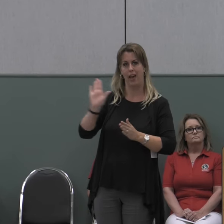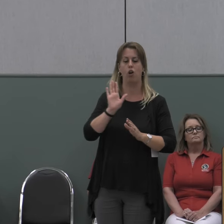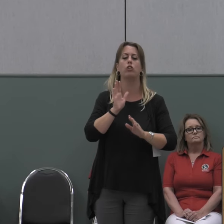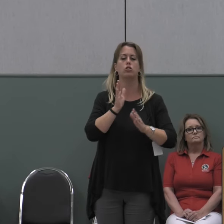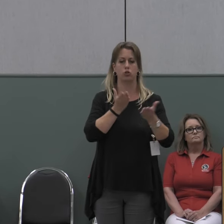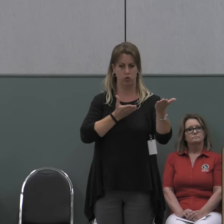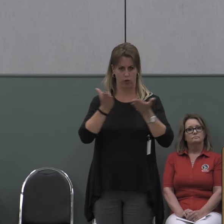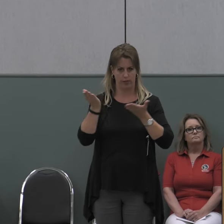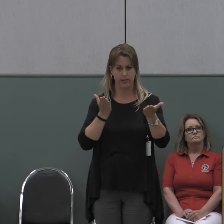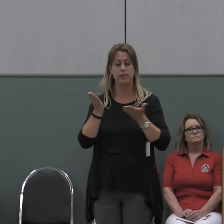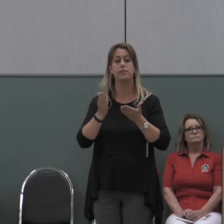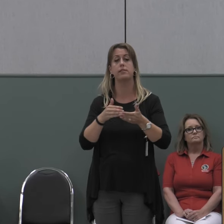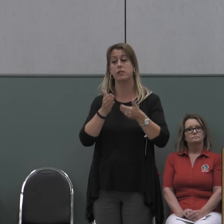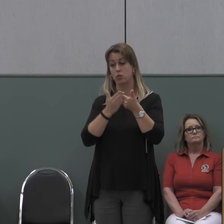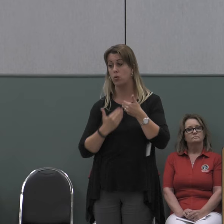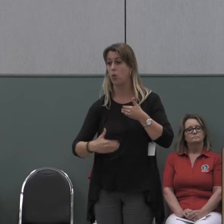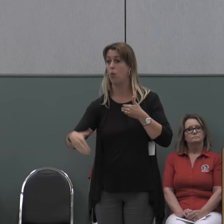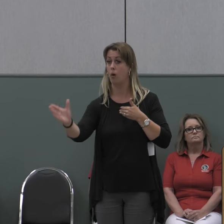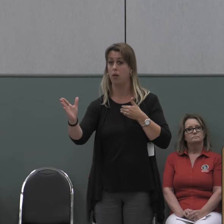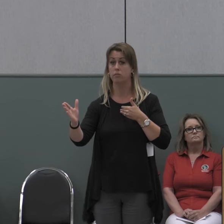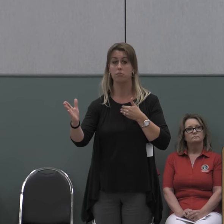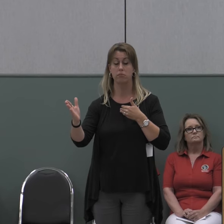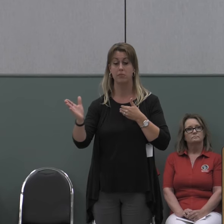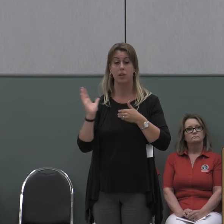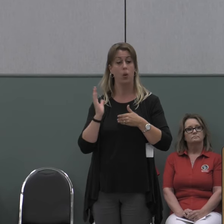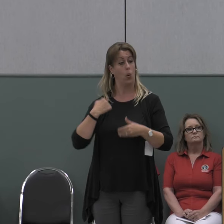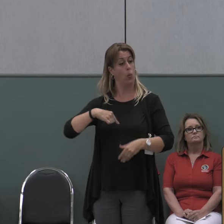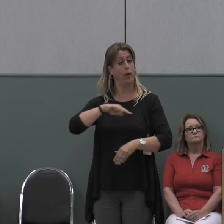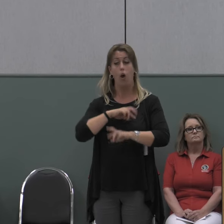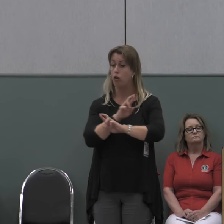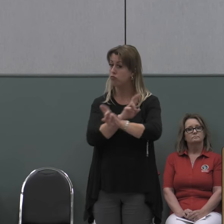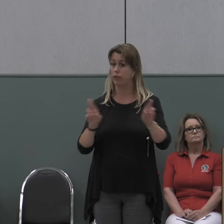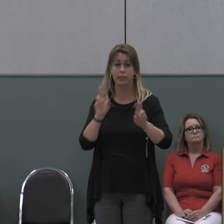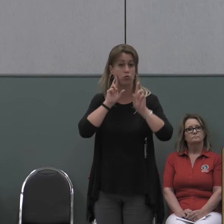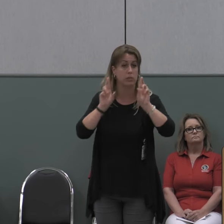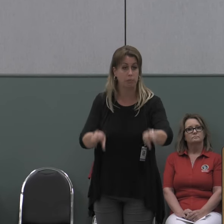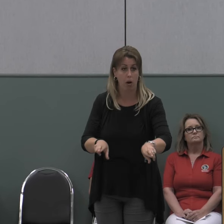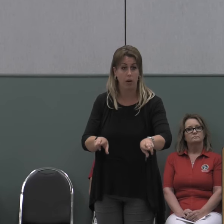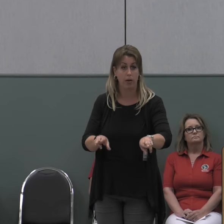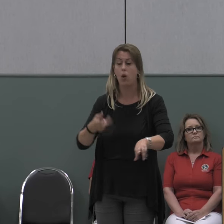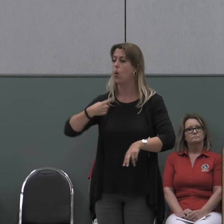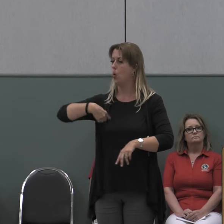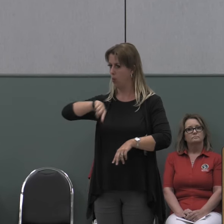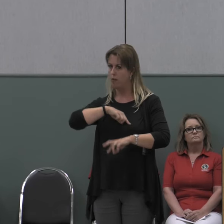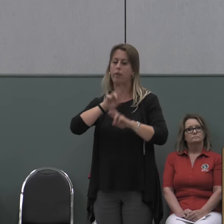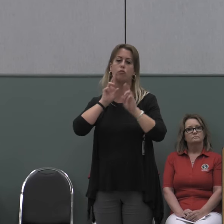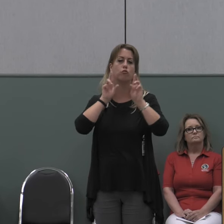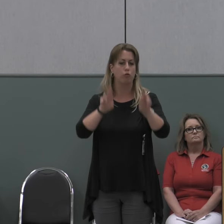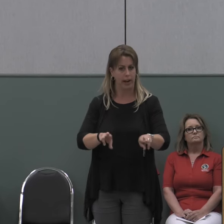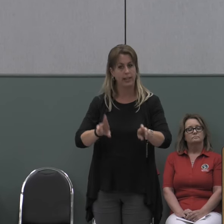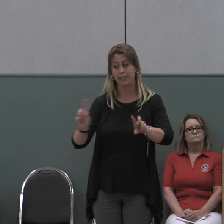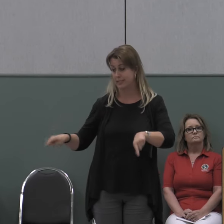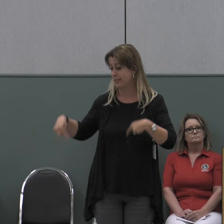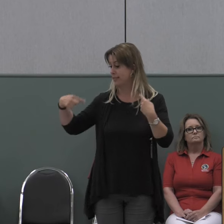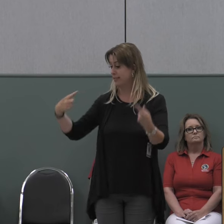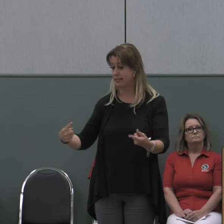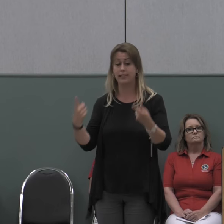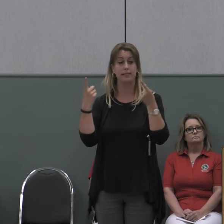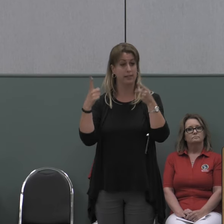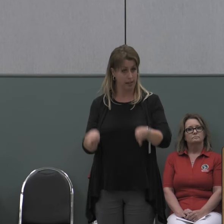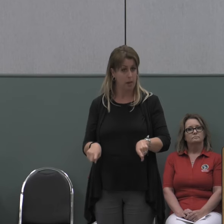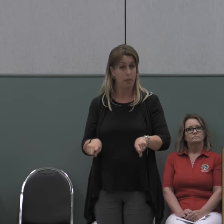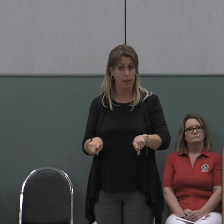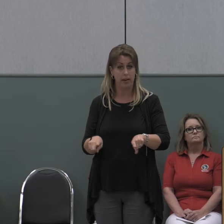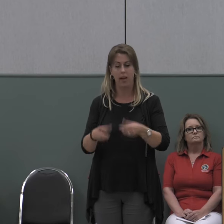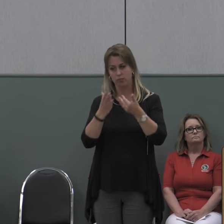plan moving forward for Kern County Fire is we're ready to respond. We've been ready to respond since the start of the incident, and as forth,